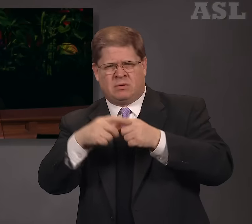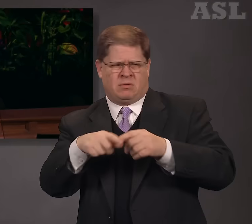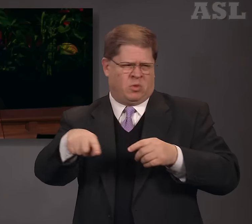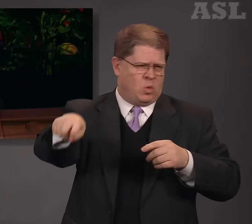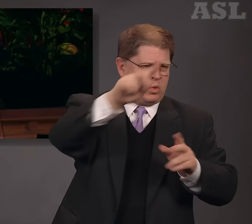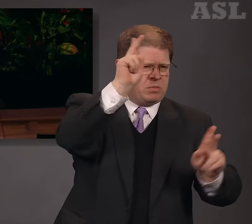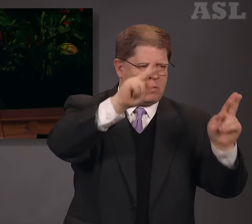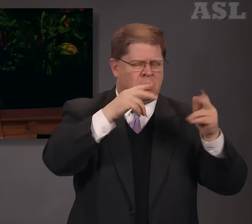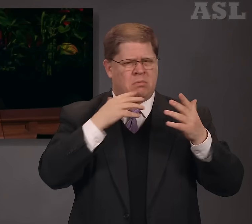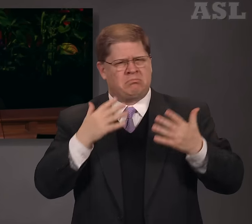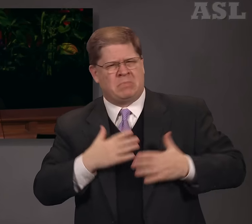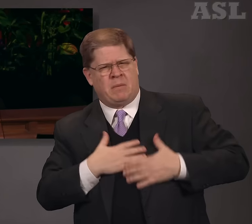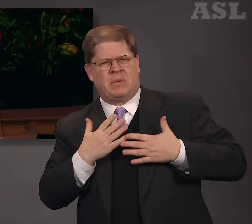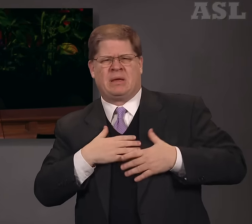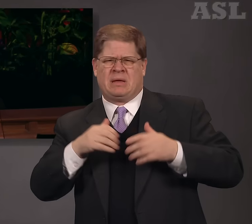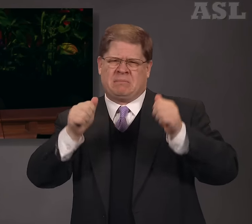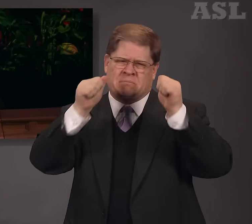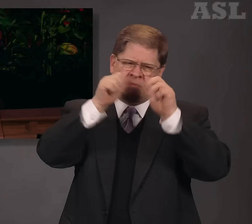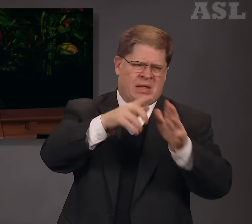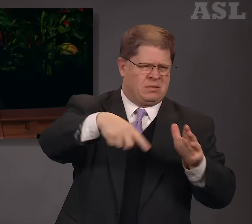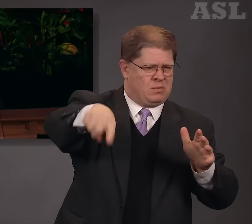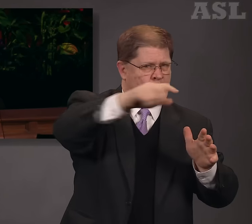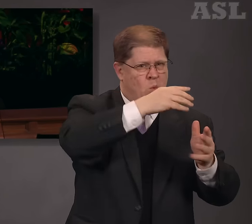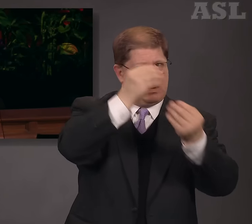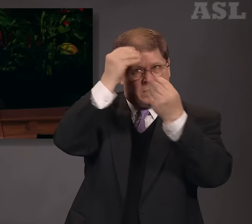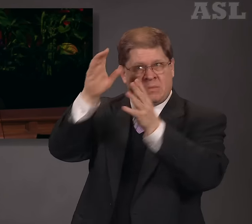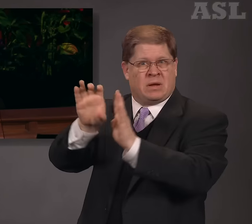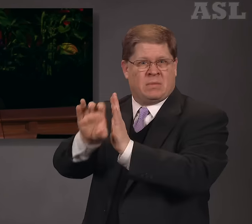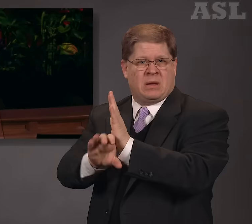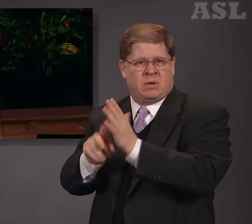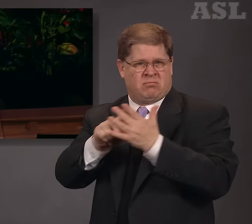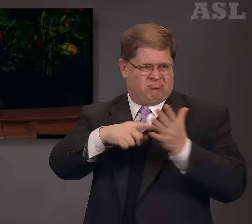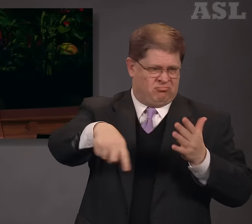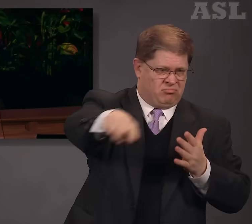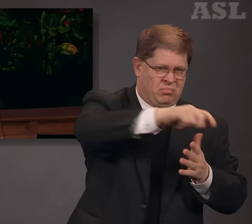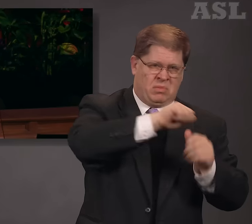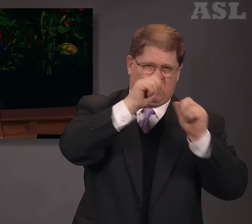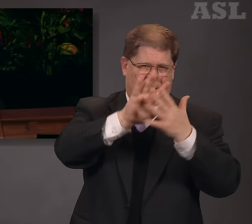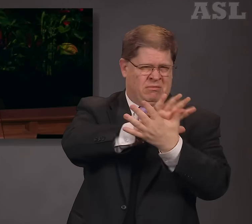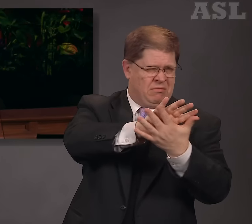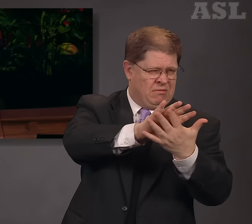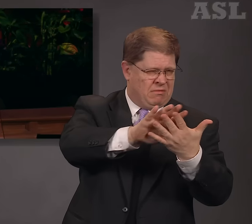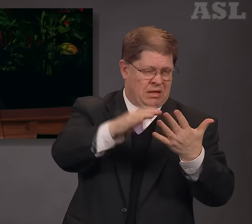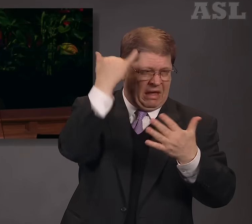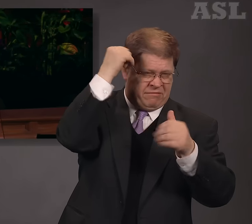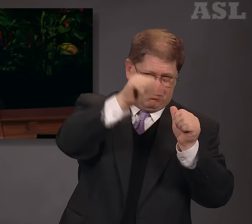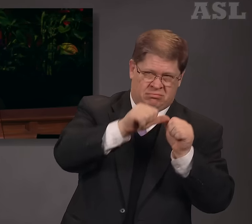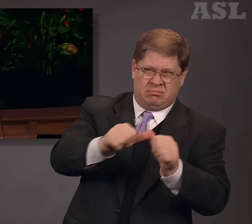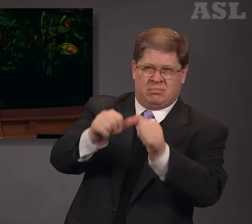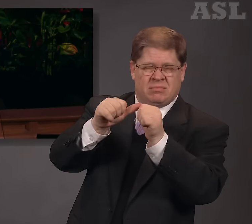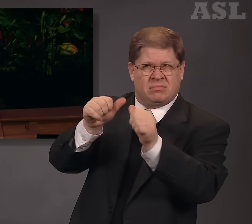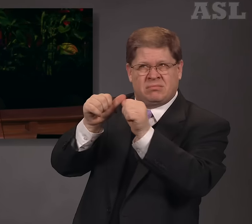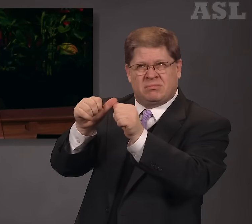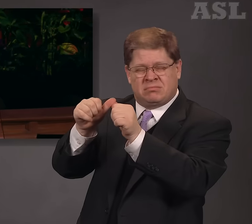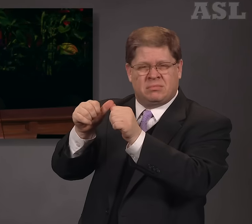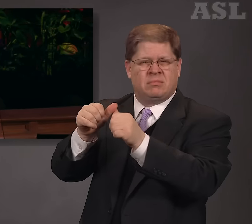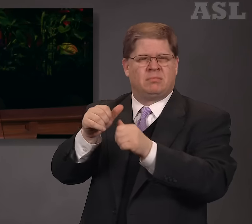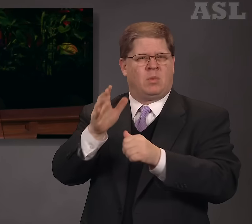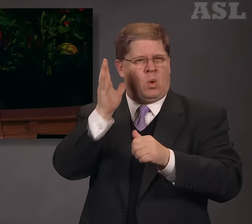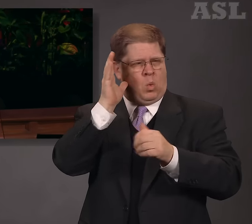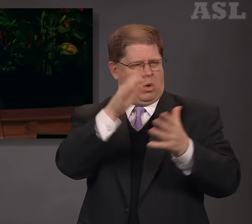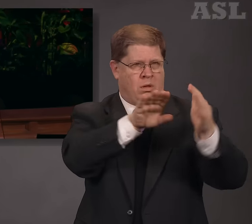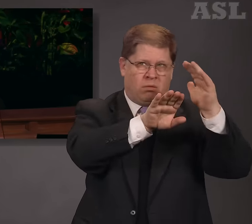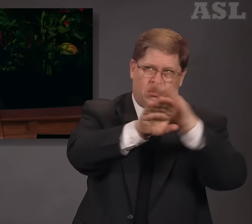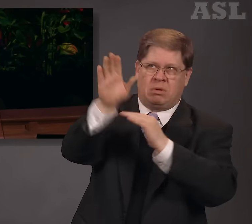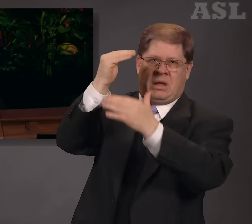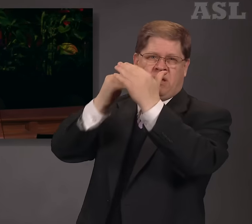happy state of those that keep the commandments. They are blessed in all things, and if they hold out to the end, they are received